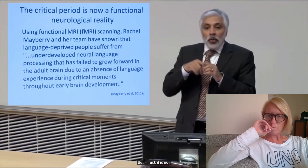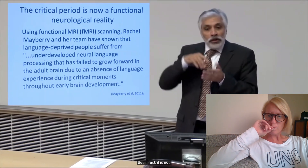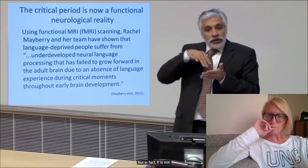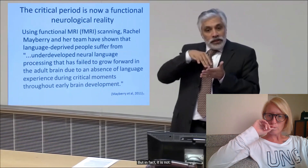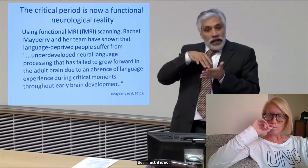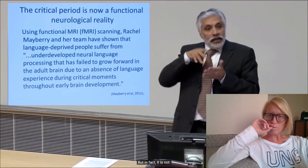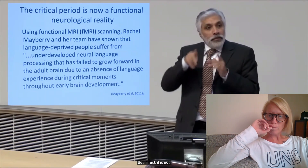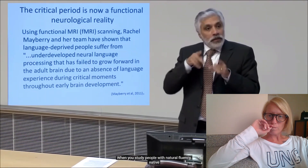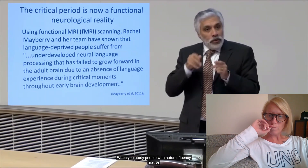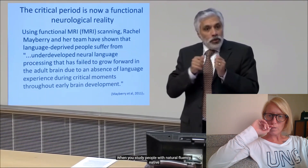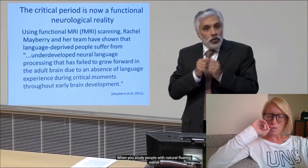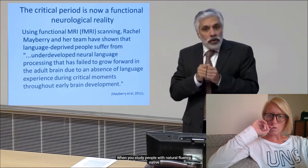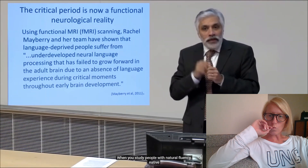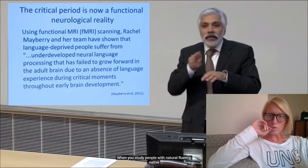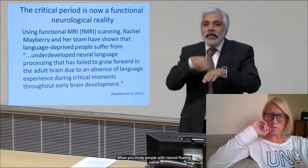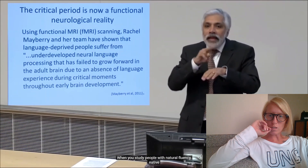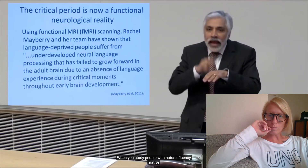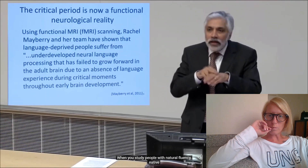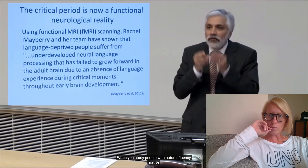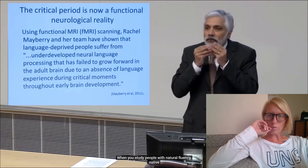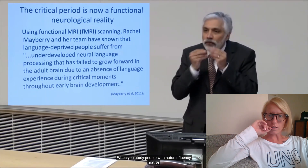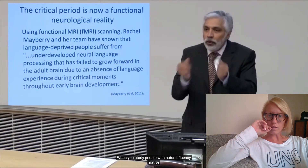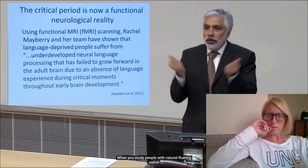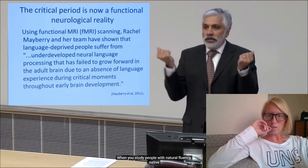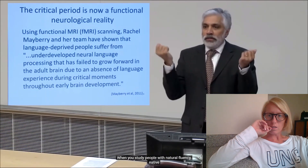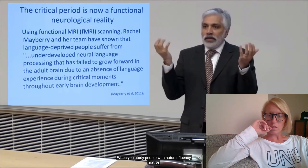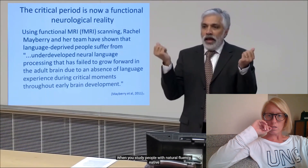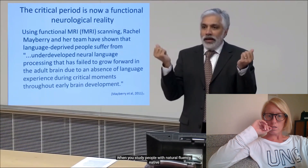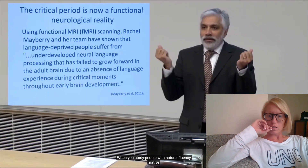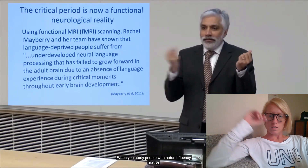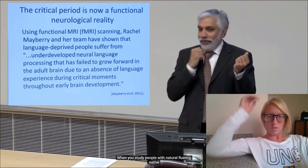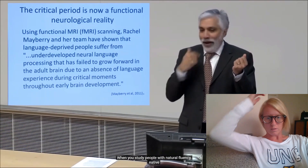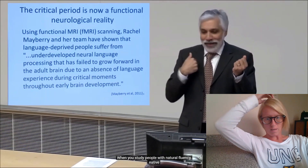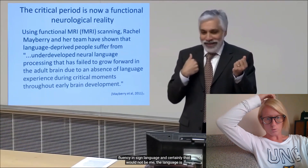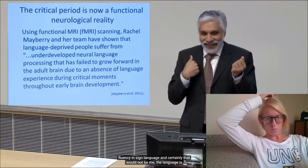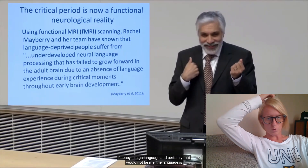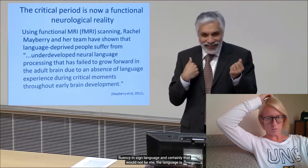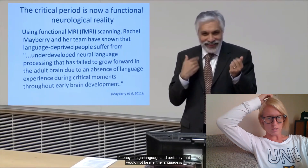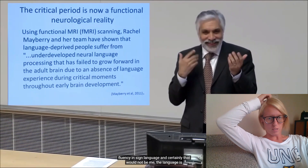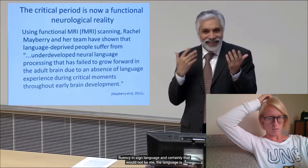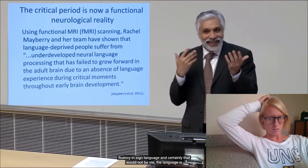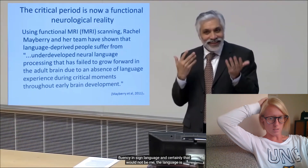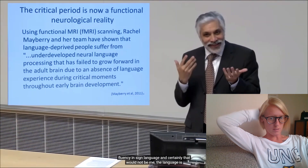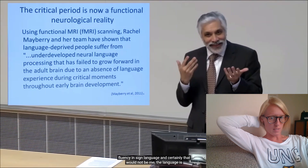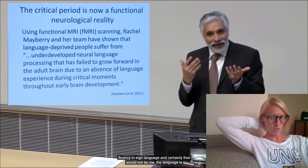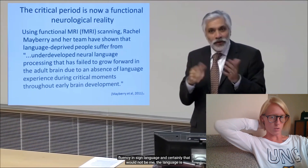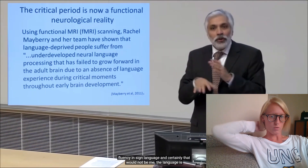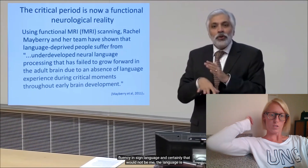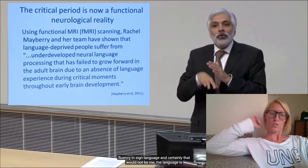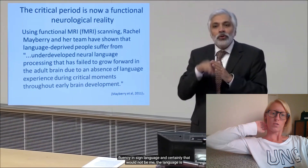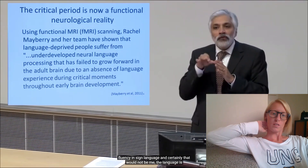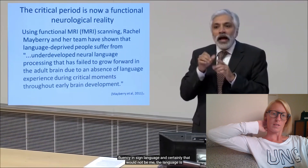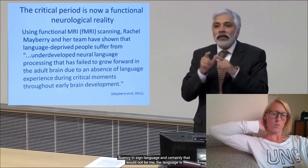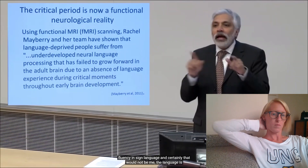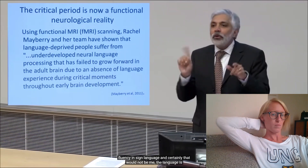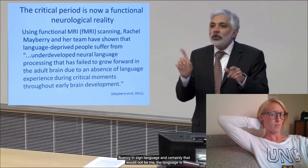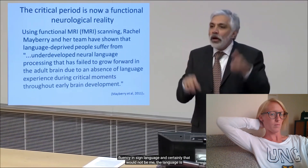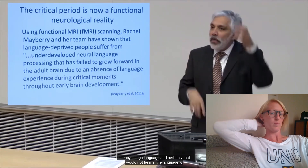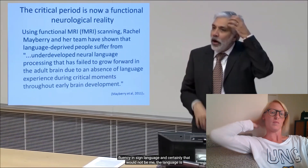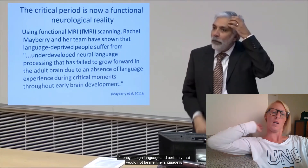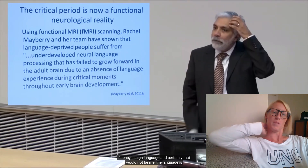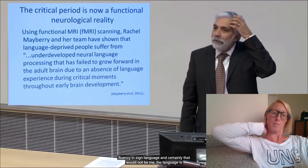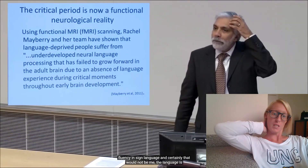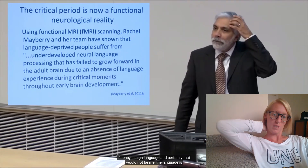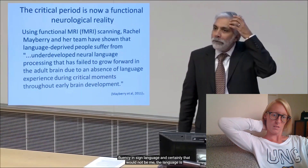not. When you study people with natural fluency, native fluency in sign language, and certainly that would